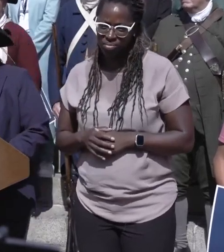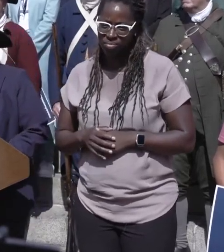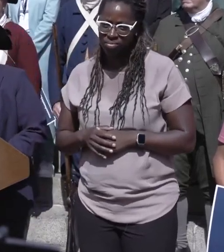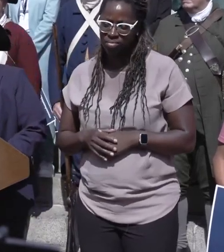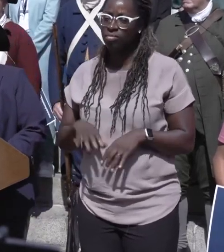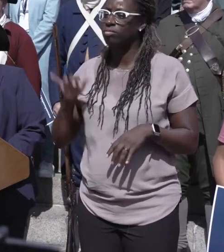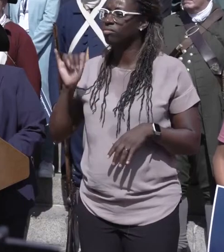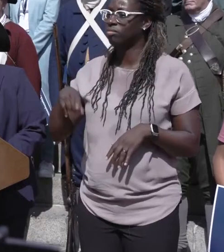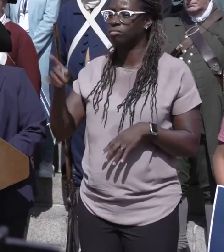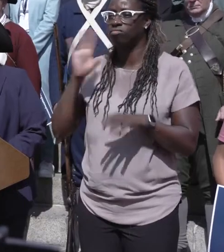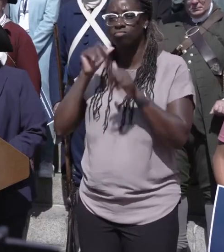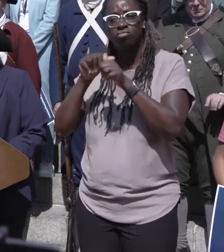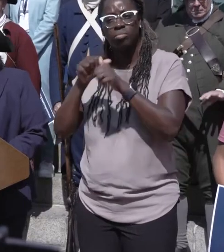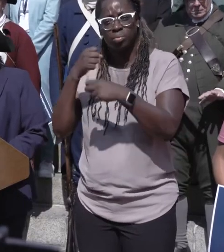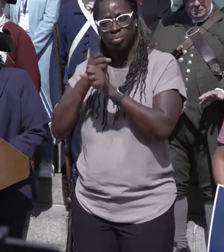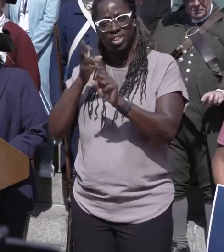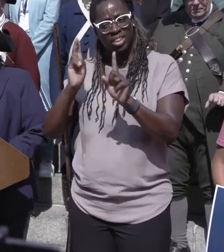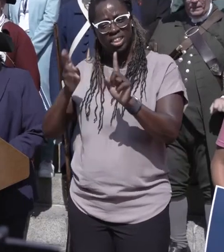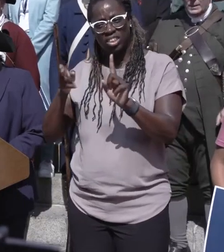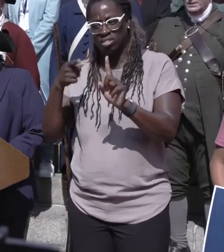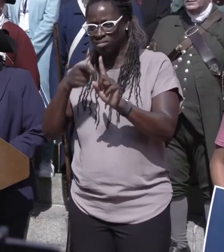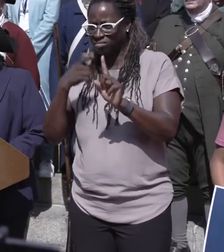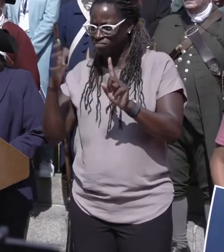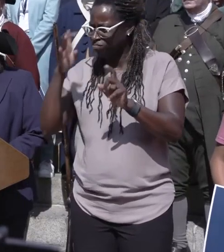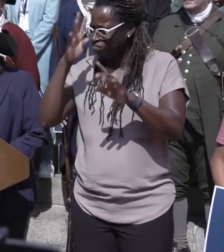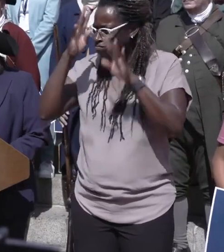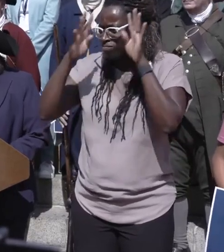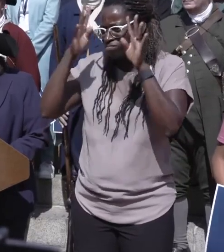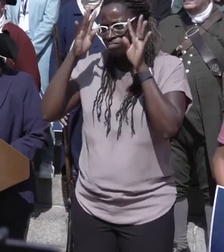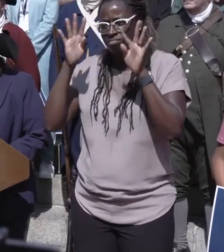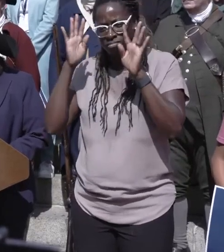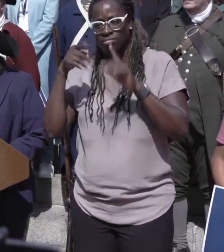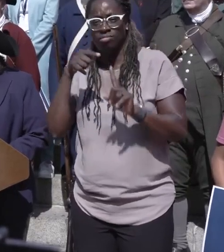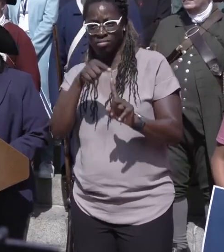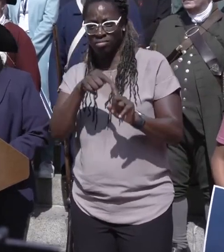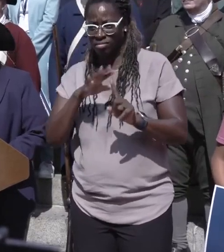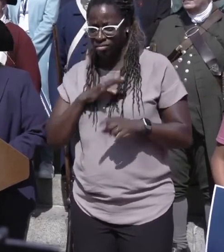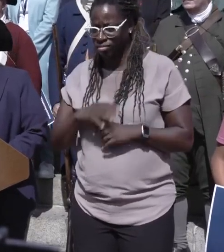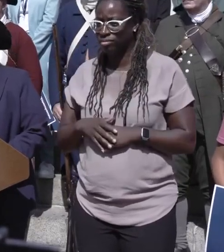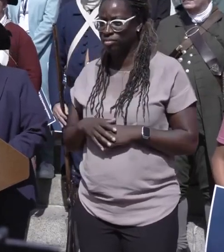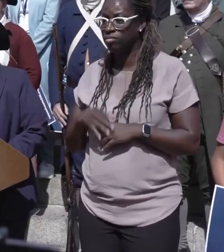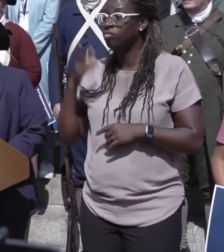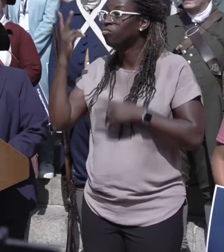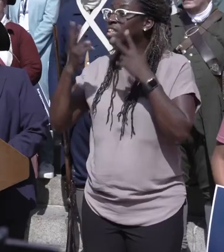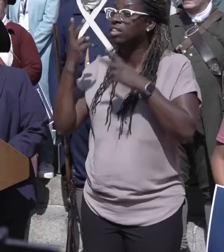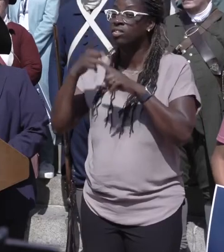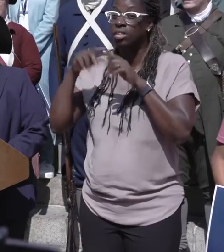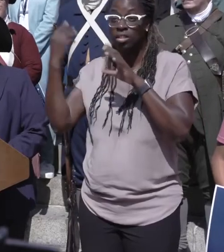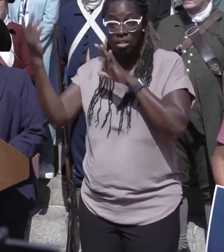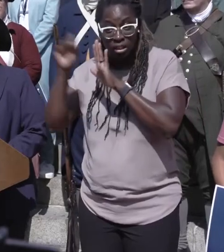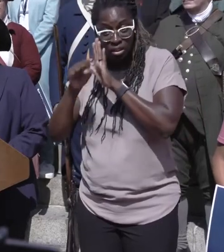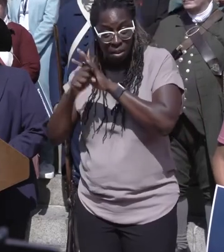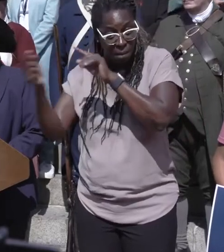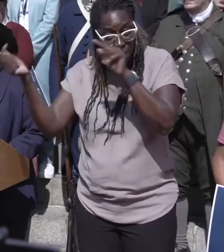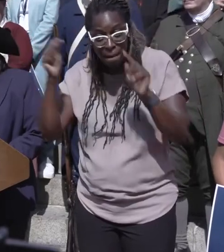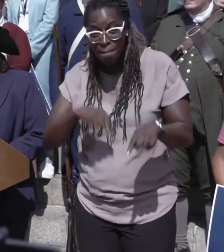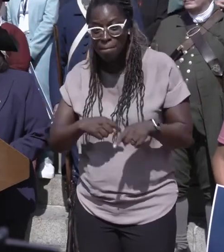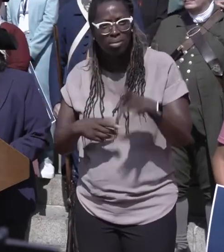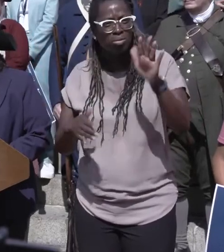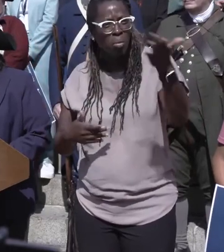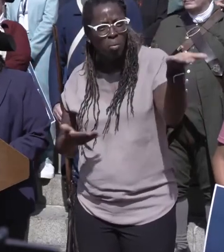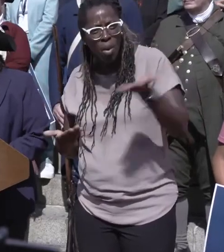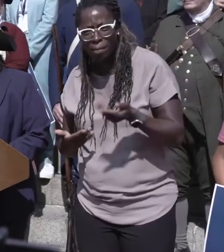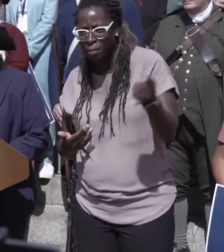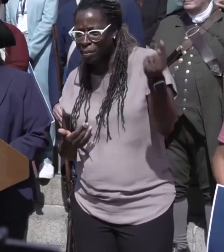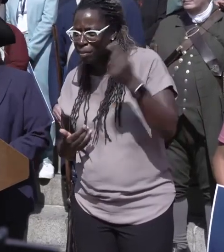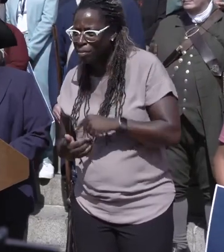our innovation spirit. We know we'll have a lot of visitors here. Let's make sure they leave better informed than when they got here and understand our first